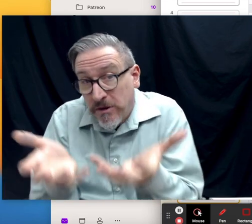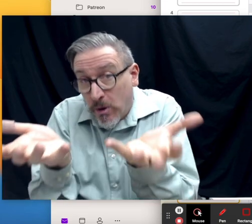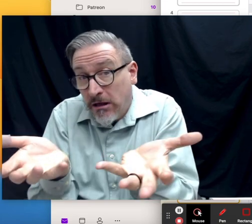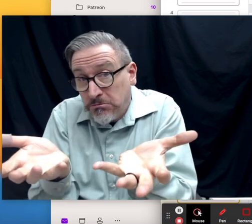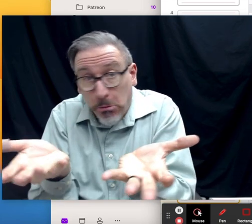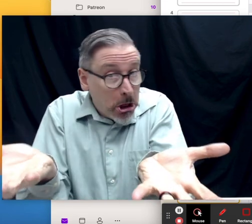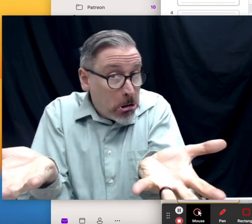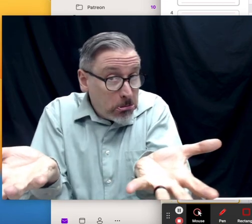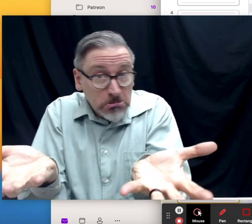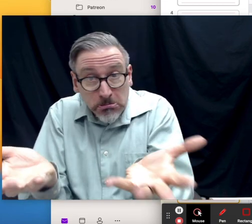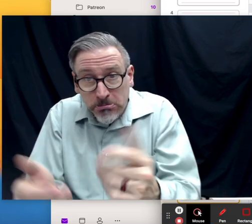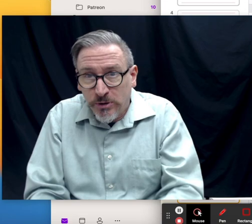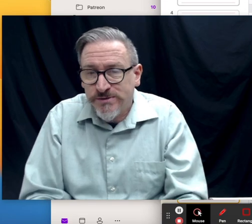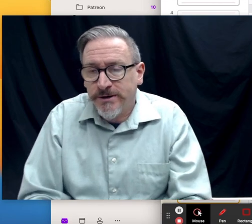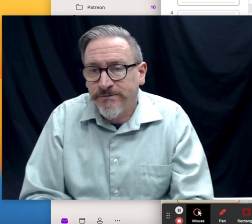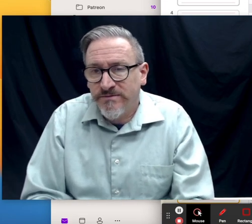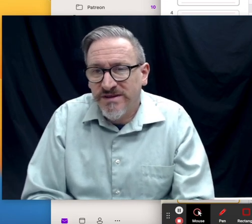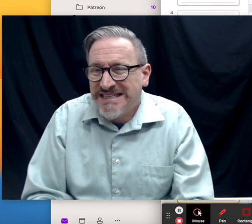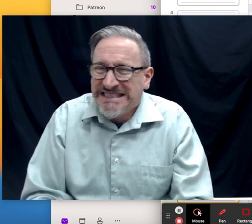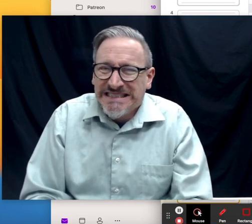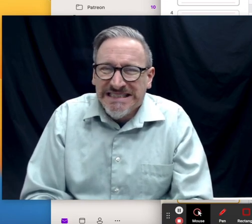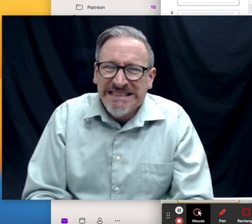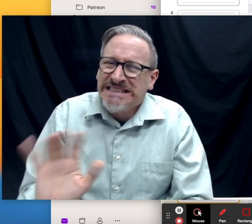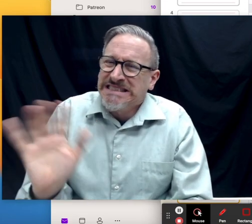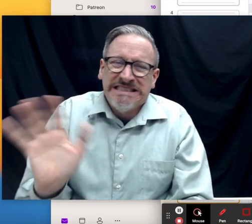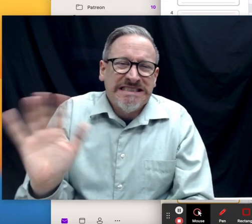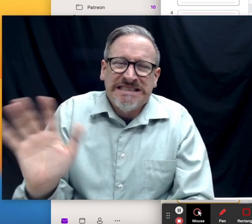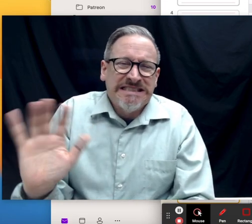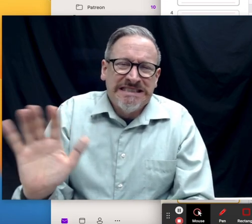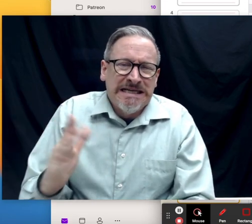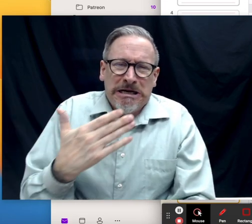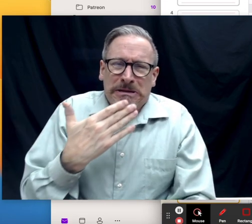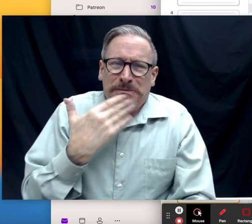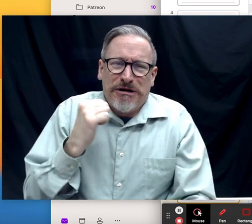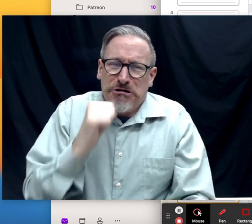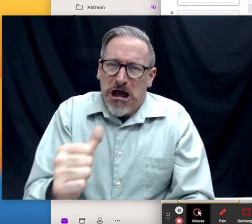And then goes right.